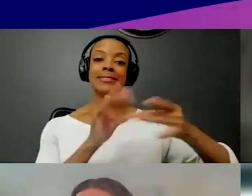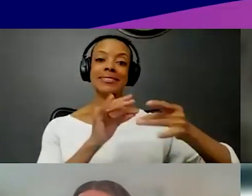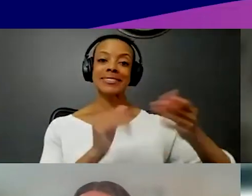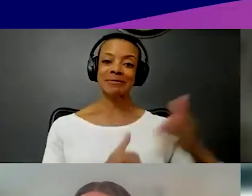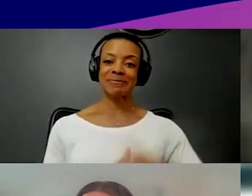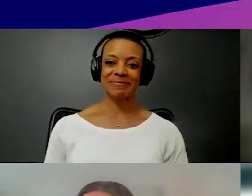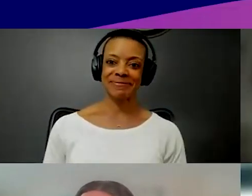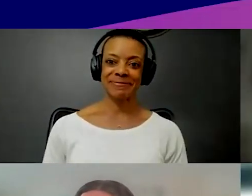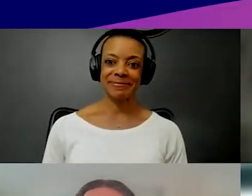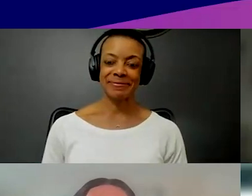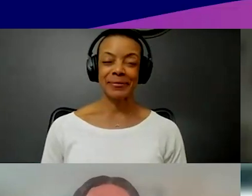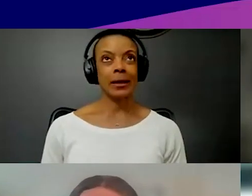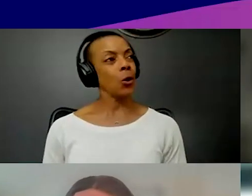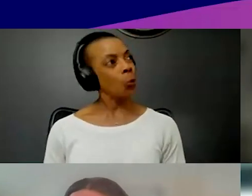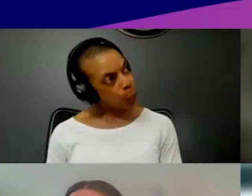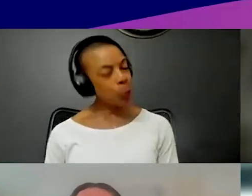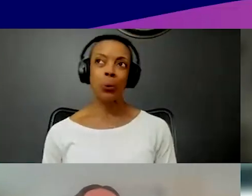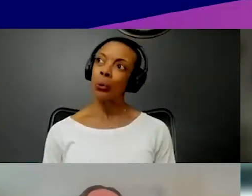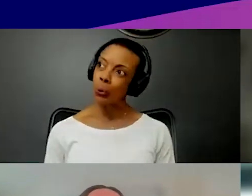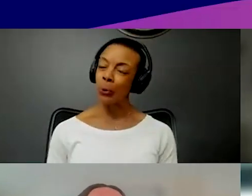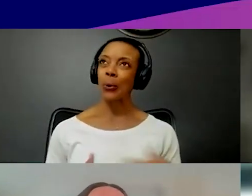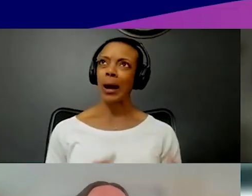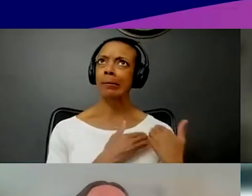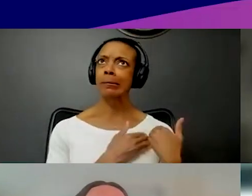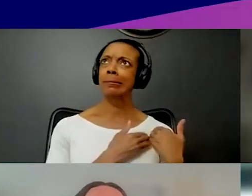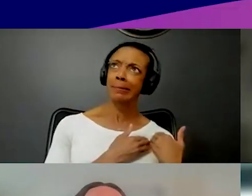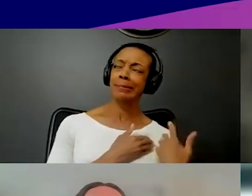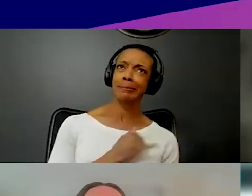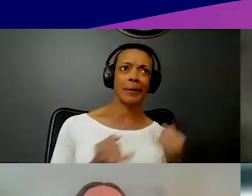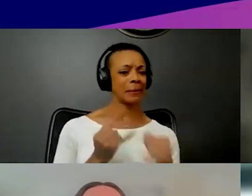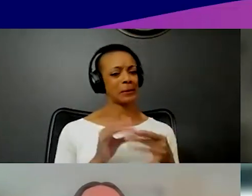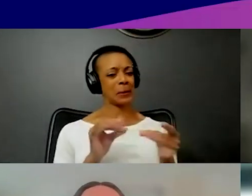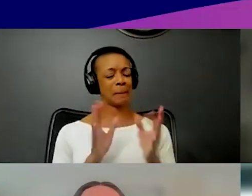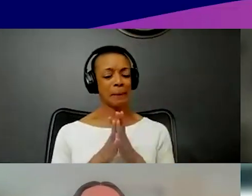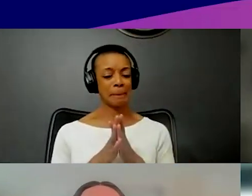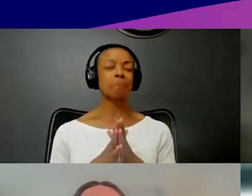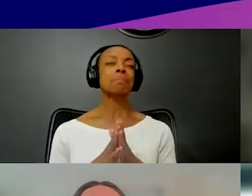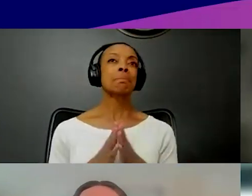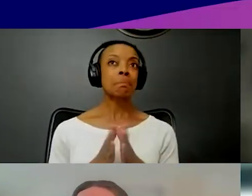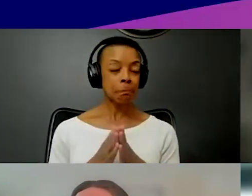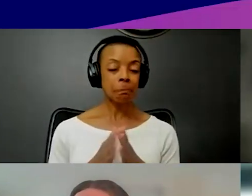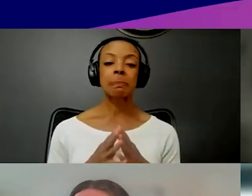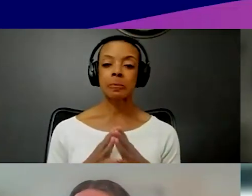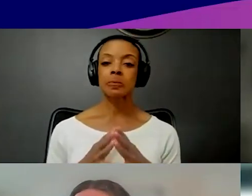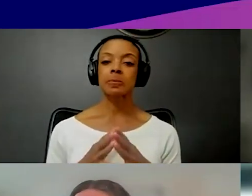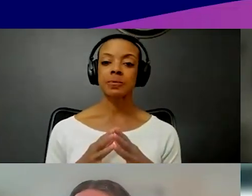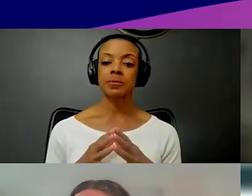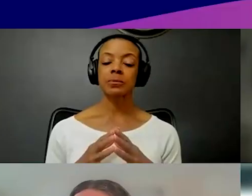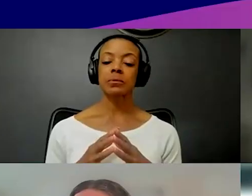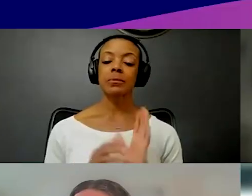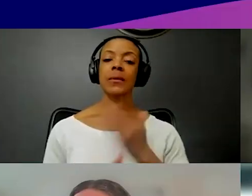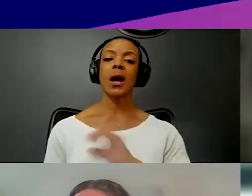Well, that's a big question, a big responsibility. I would just say from kind of for our work as a